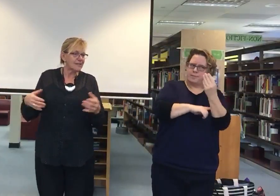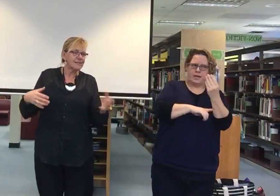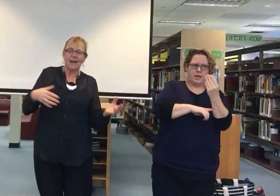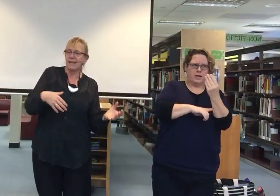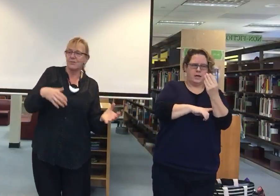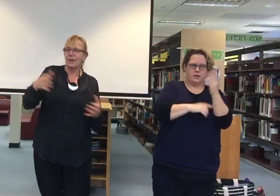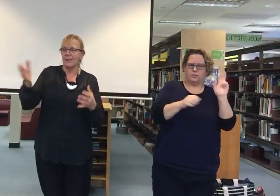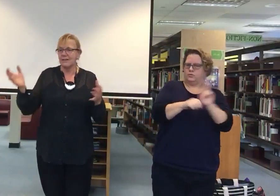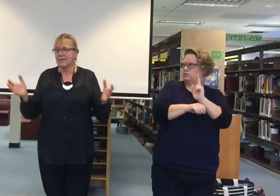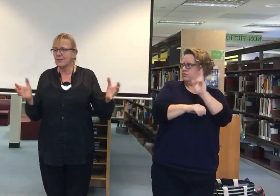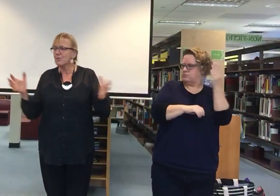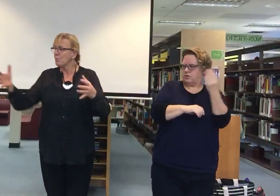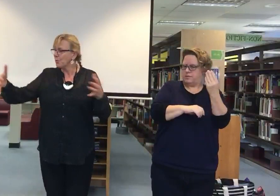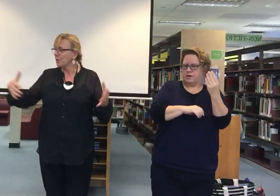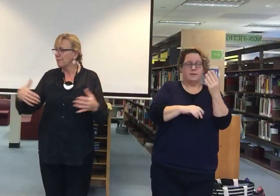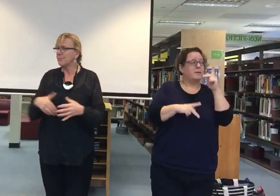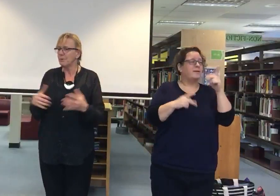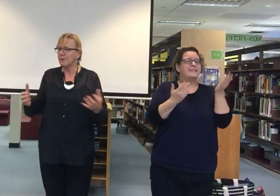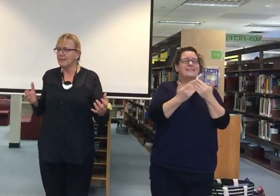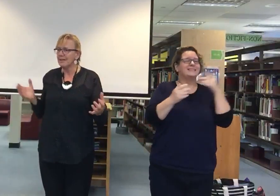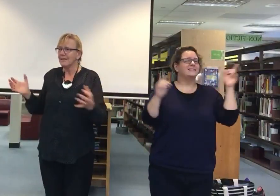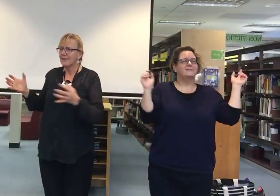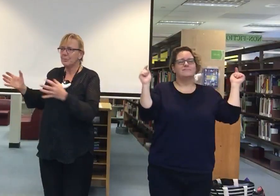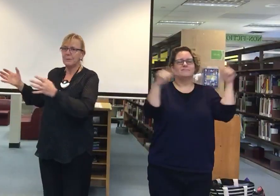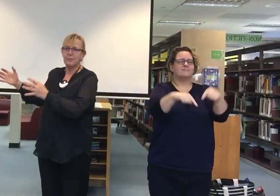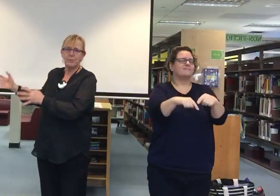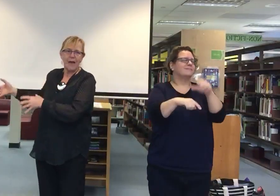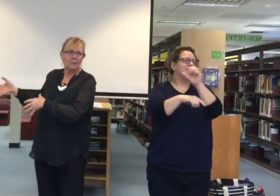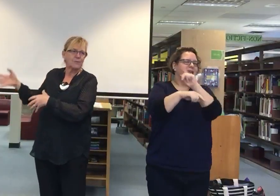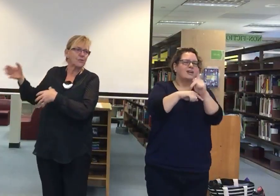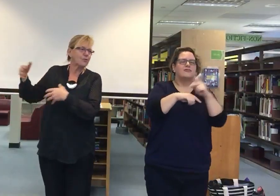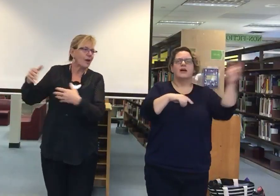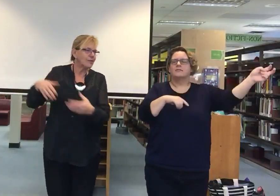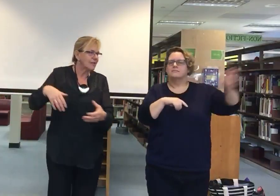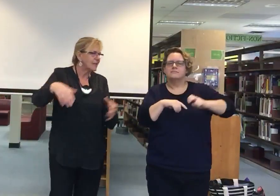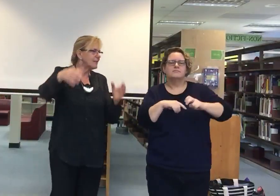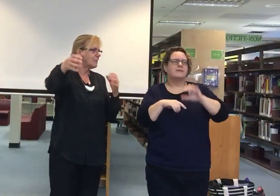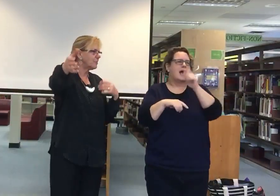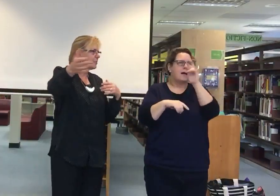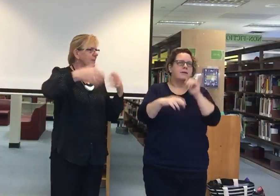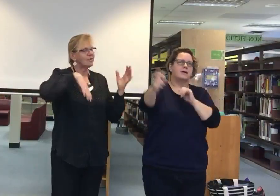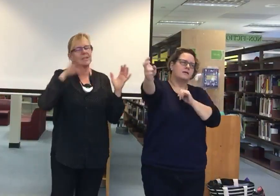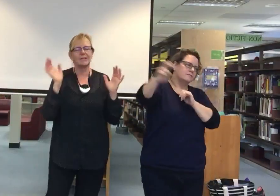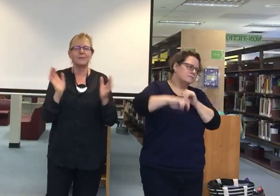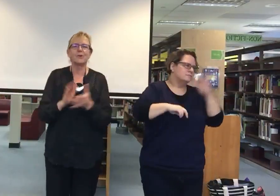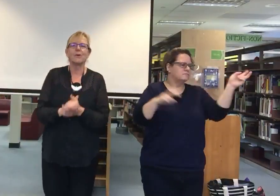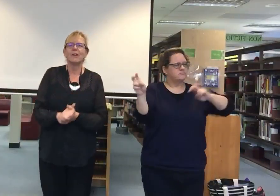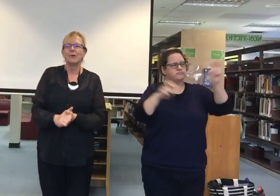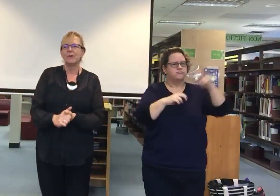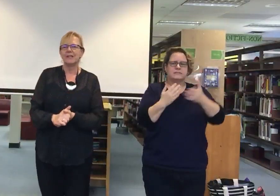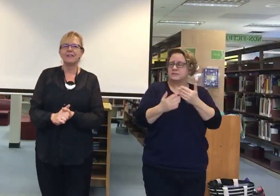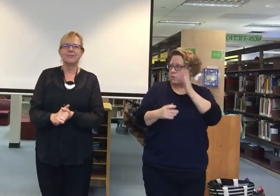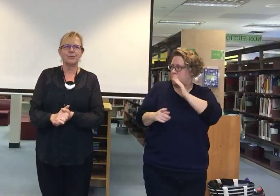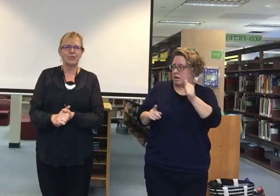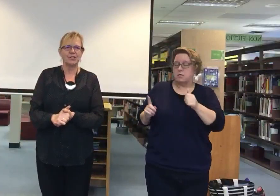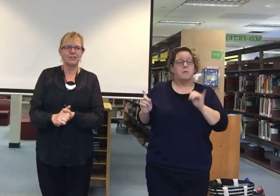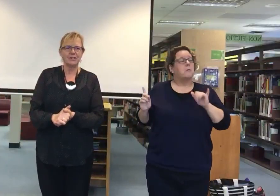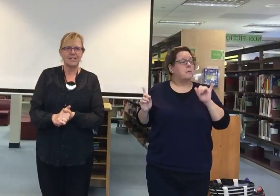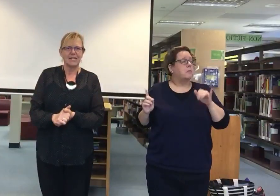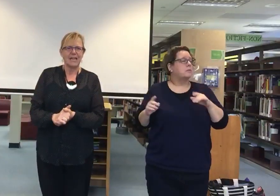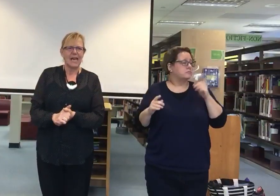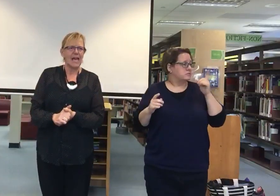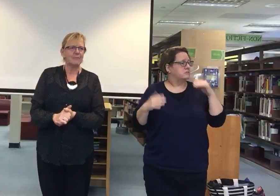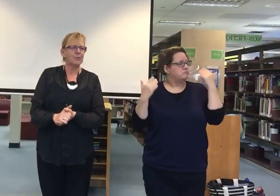come because of the Sky Trains, and there's more people, and do people from Abbotsford travel in and Maple Ridge and so we did it the first